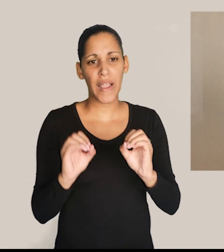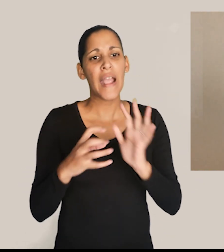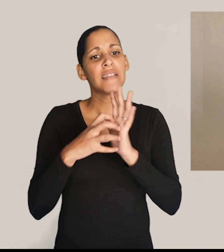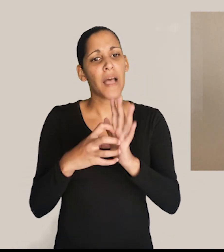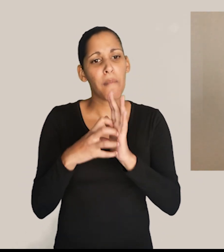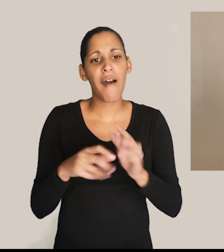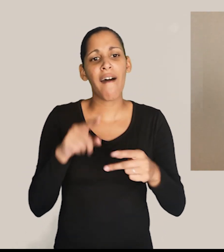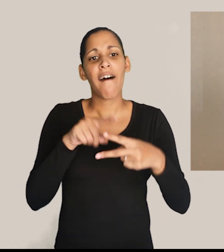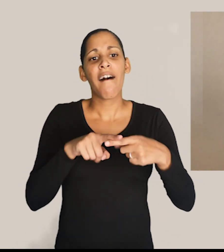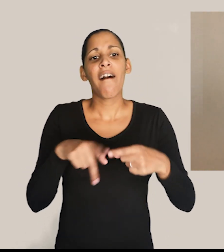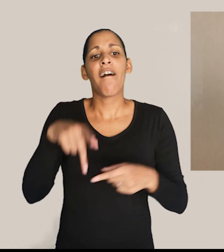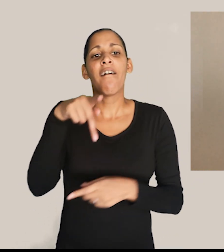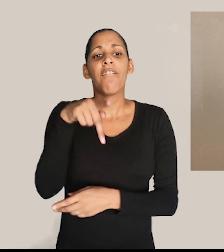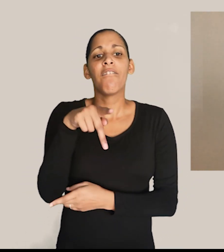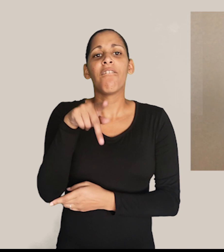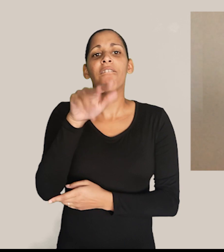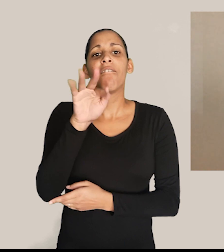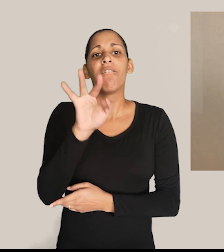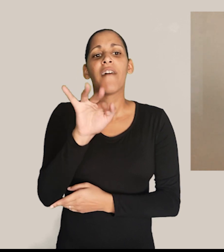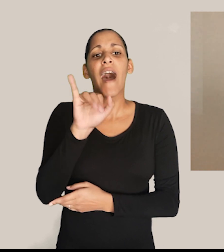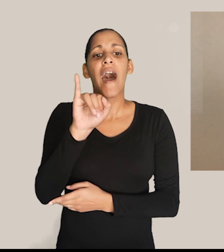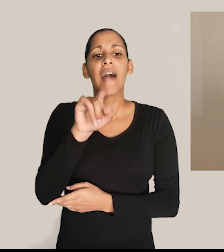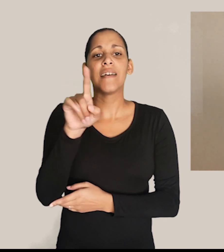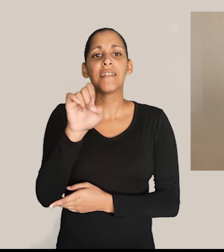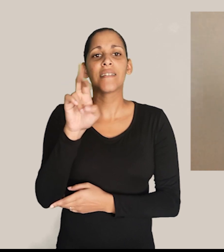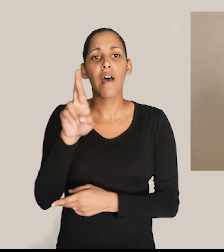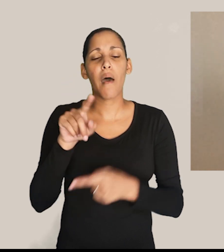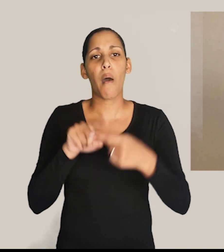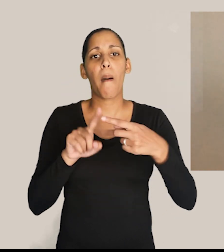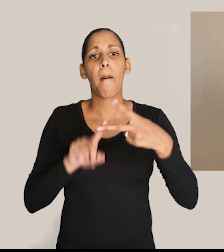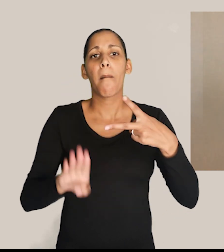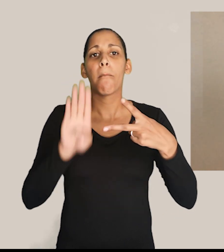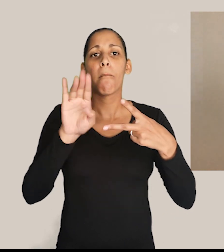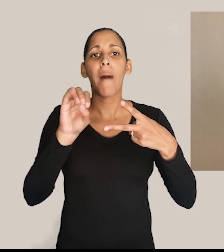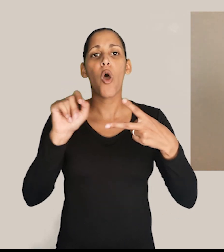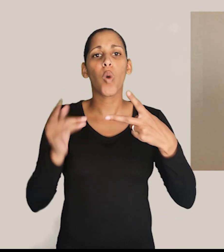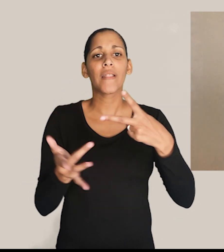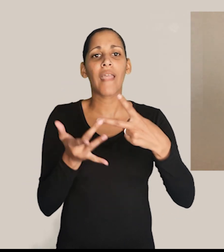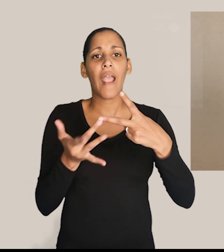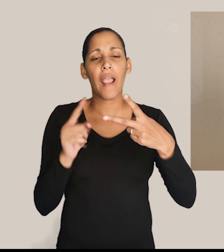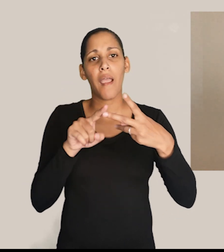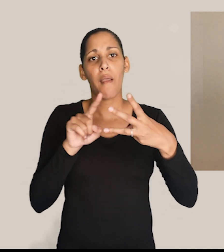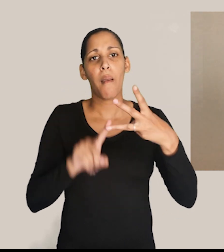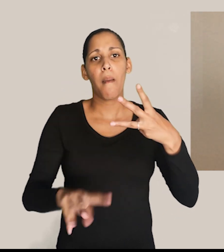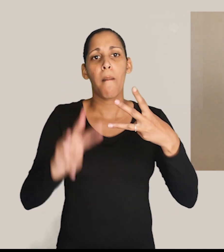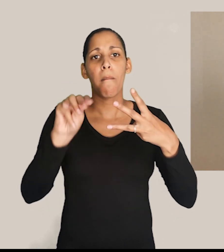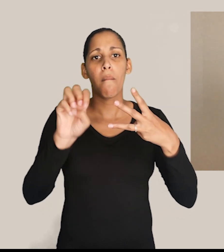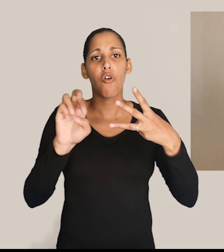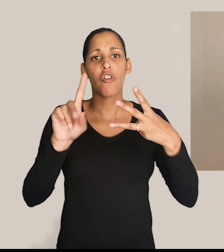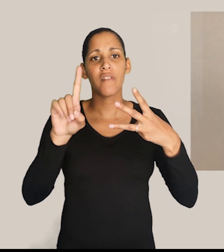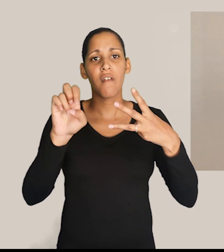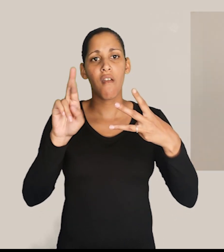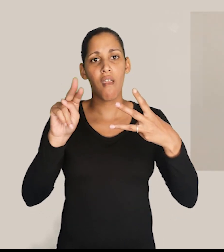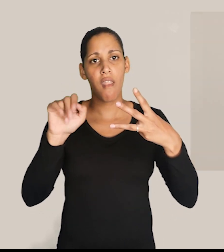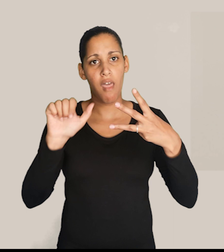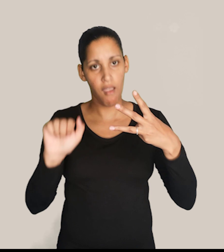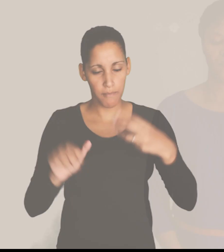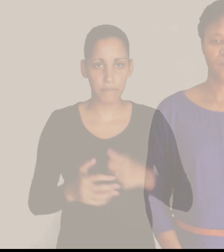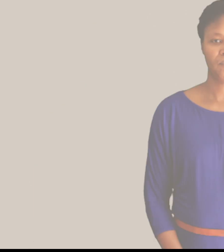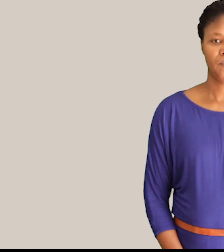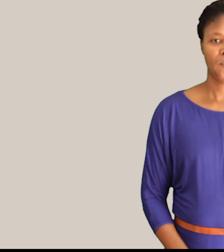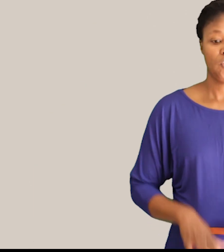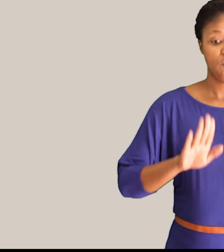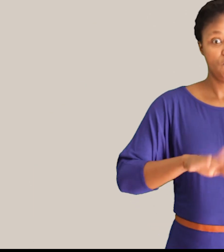recipient's DNA. Examples of this type of vaccine are Pfizer-BioNTech and Moderna.